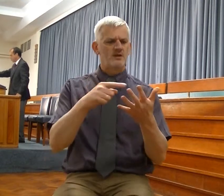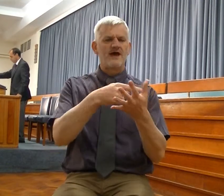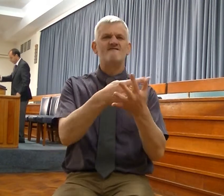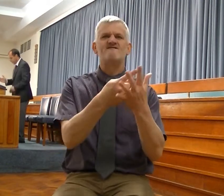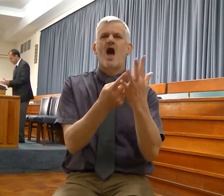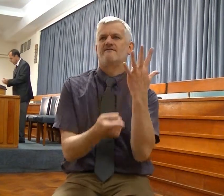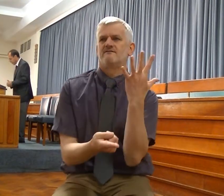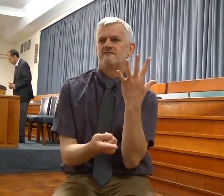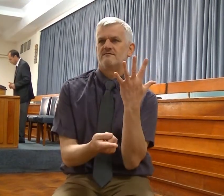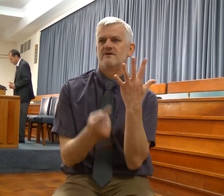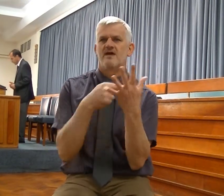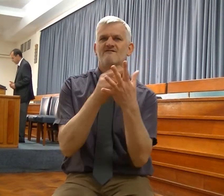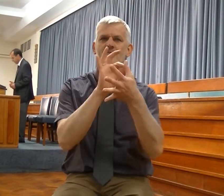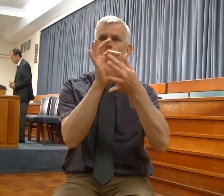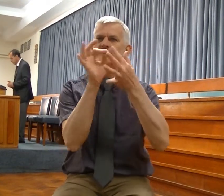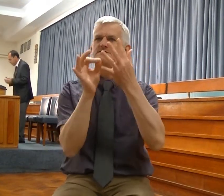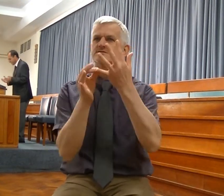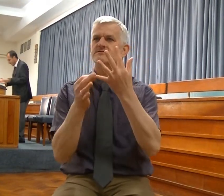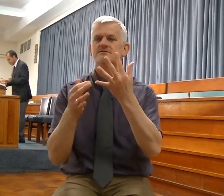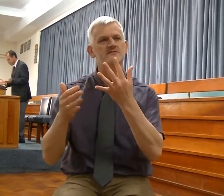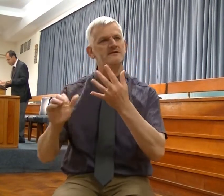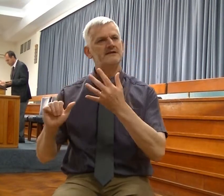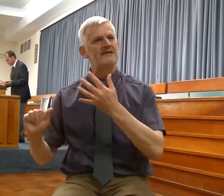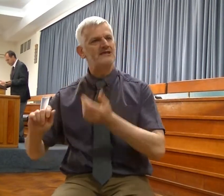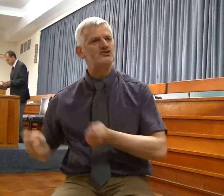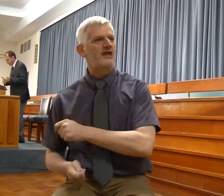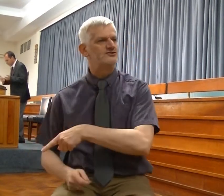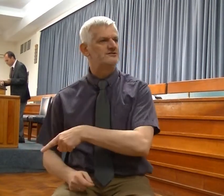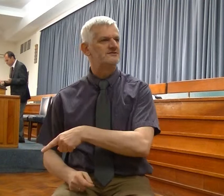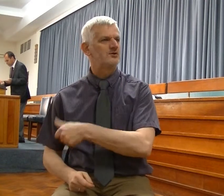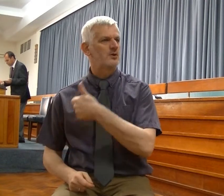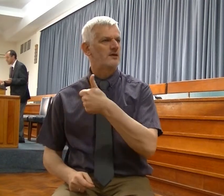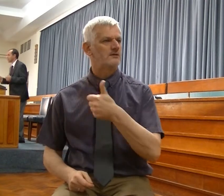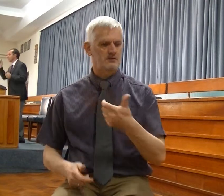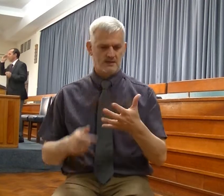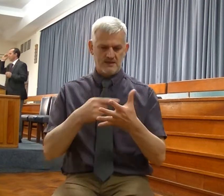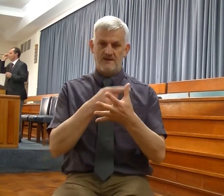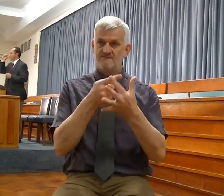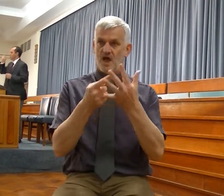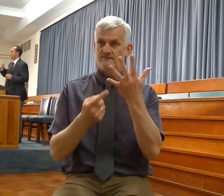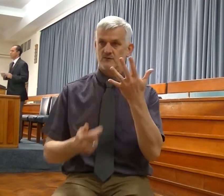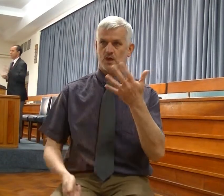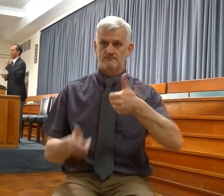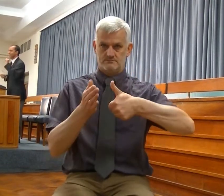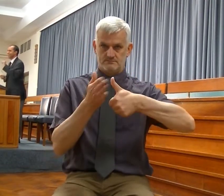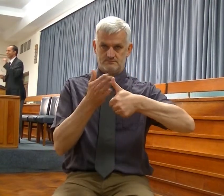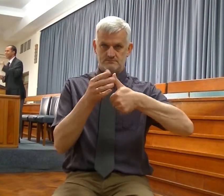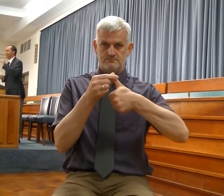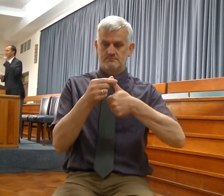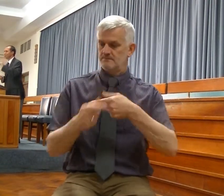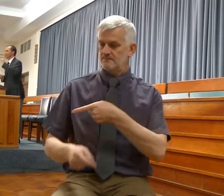I will list them very quickly, because they are very clear from the text. What happened to him and brought him to a change? Oh, the first